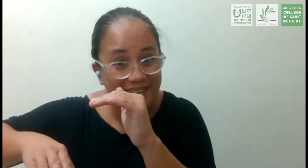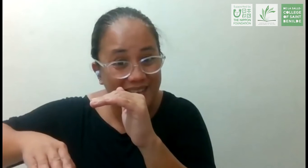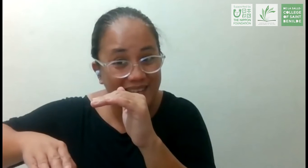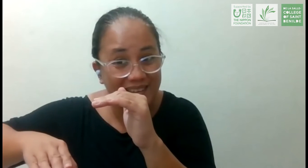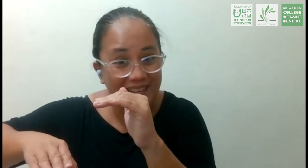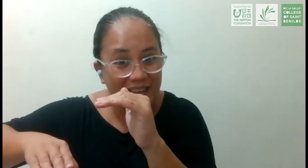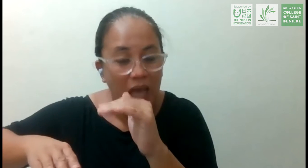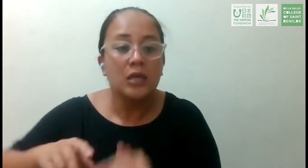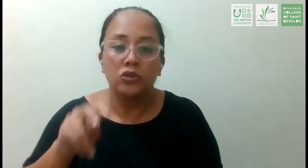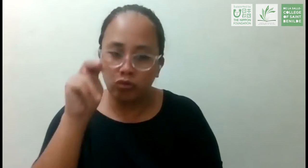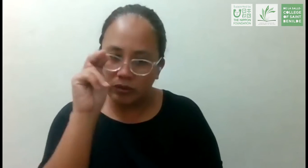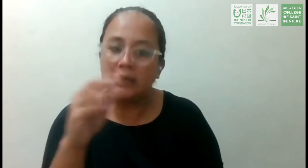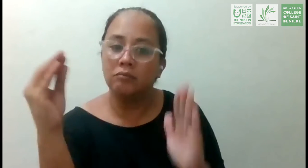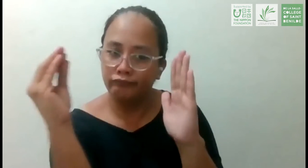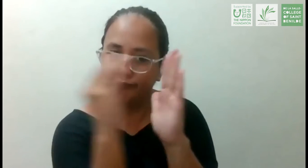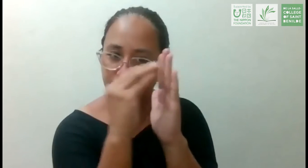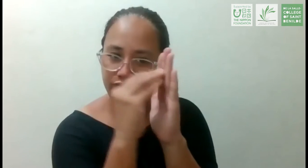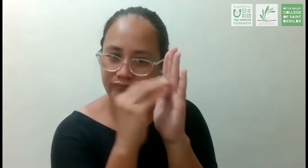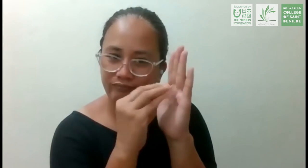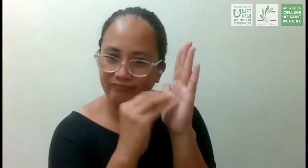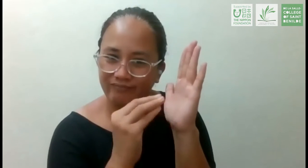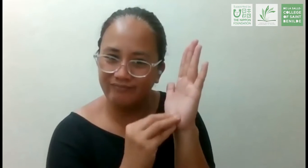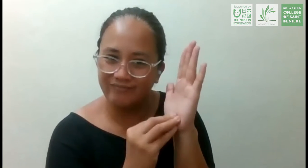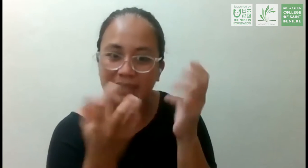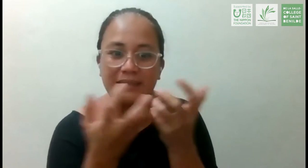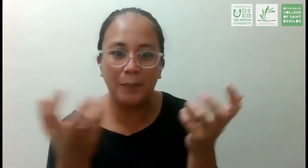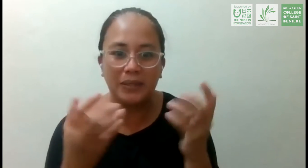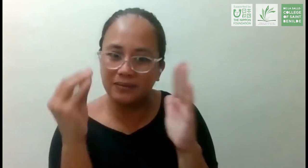then you would need to list them separately.